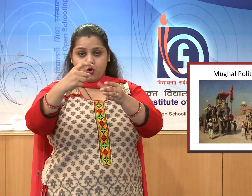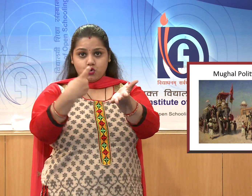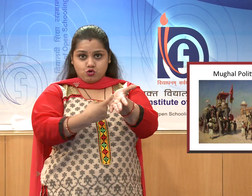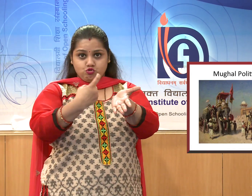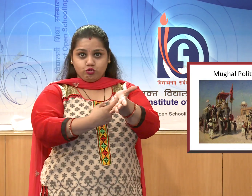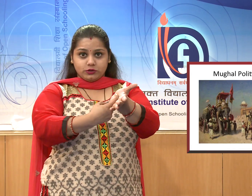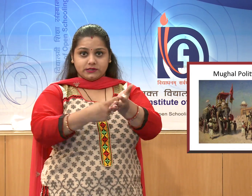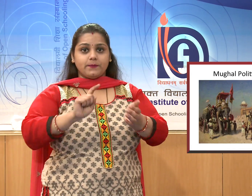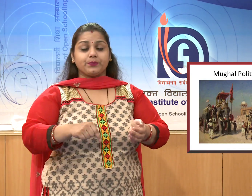at an